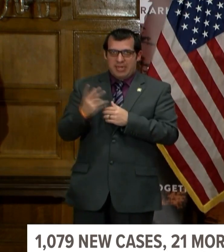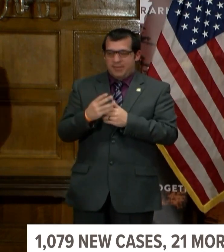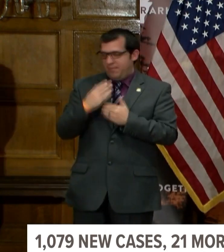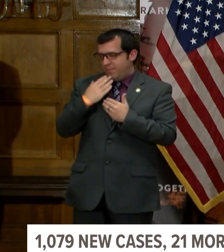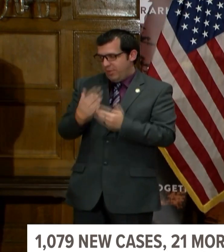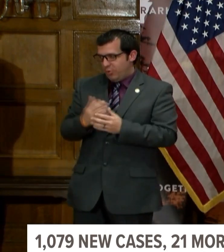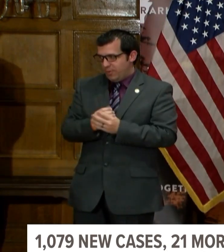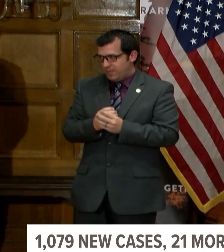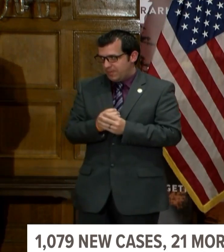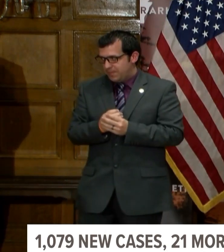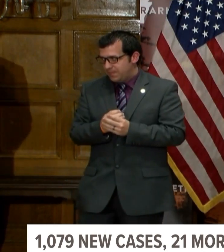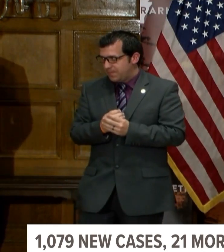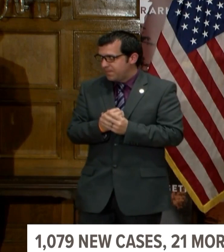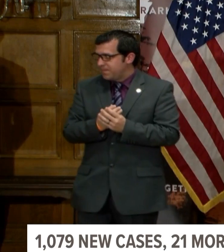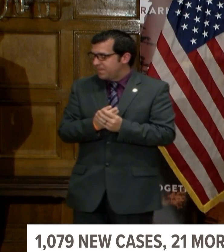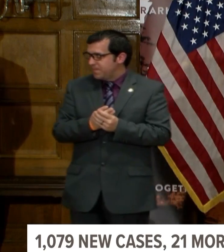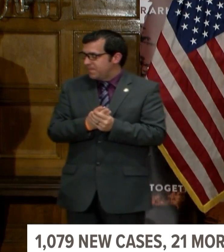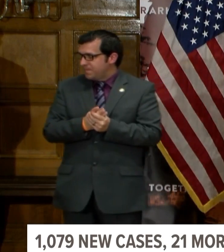Thank you.